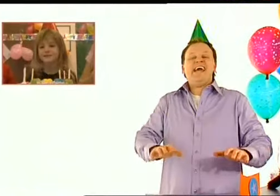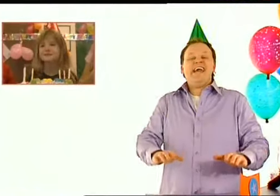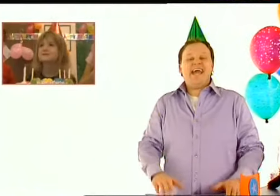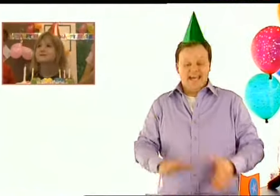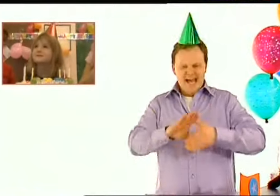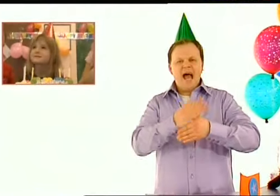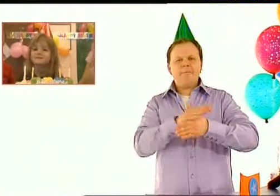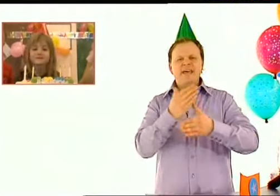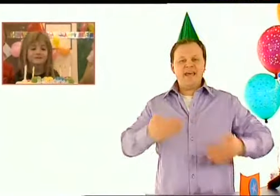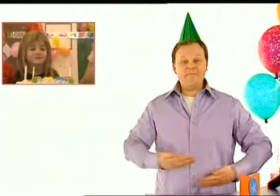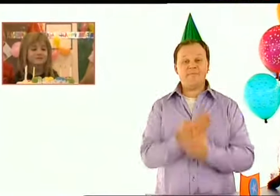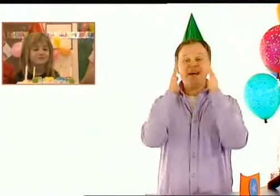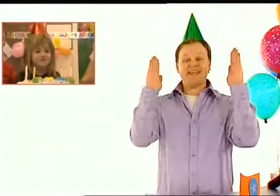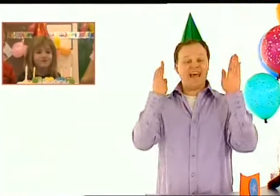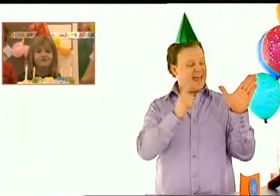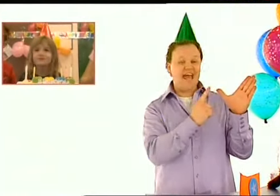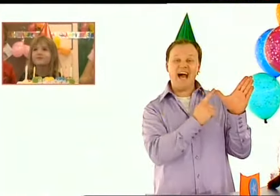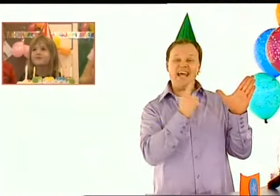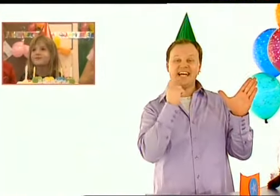Hey! Happy birthday, Alex!